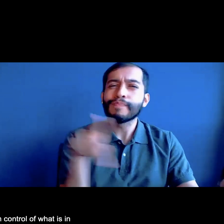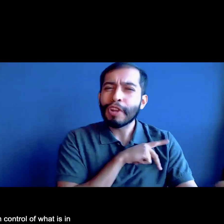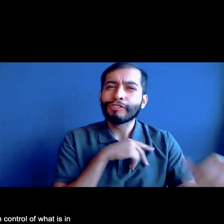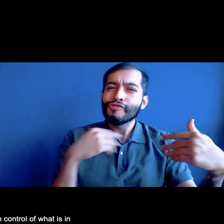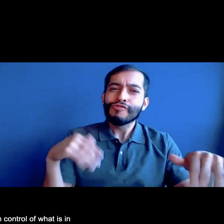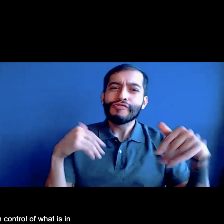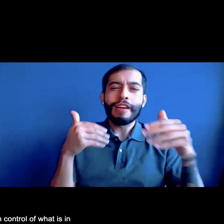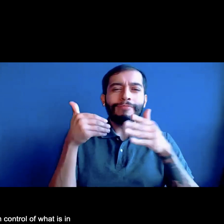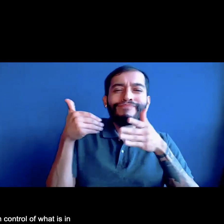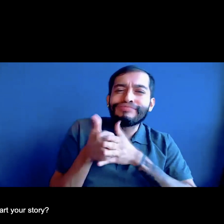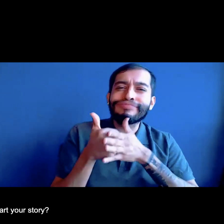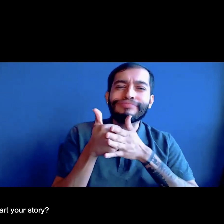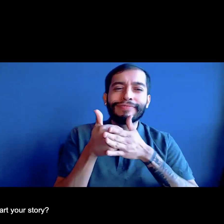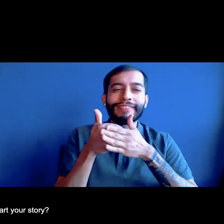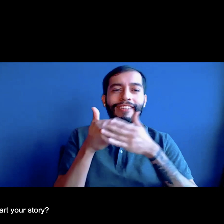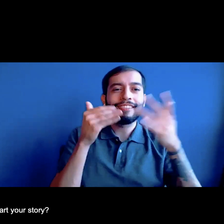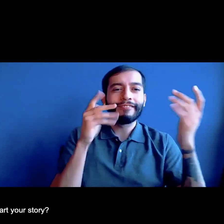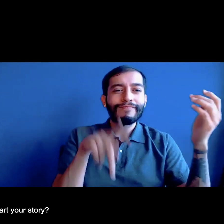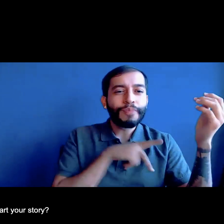your story?